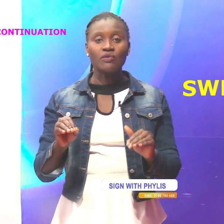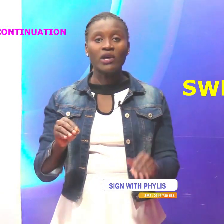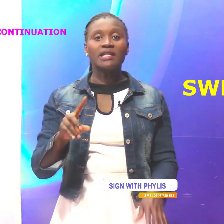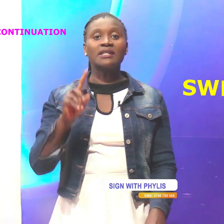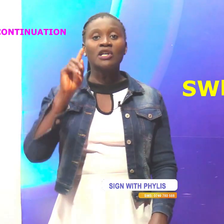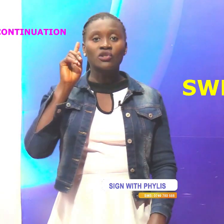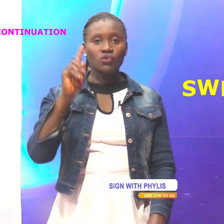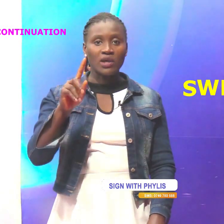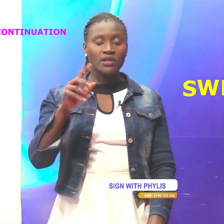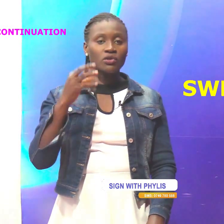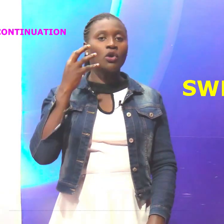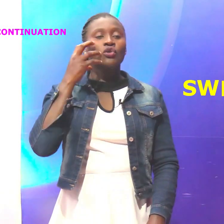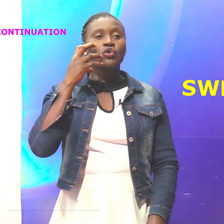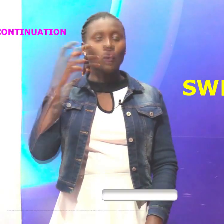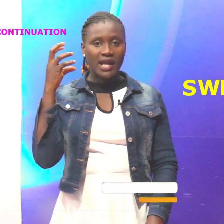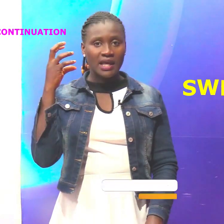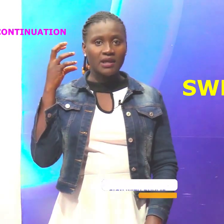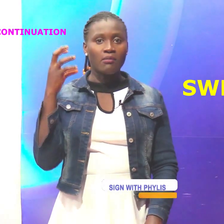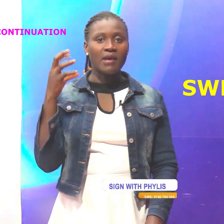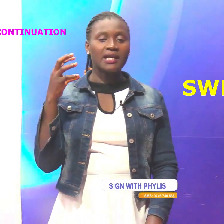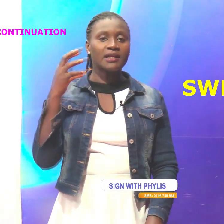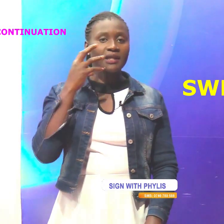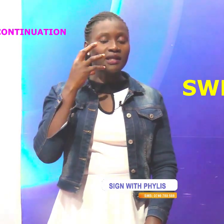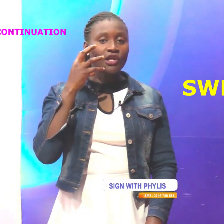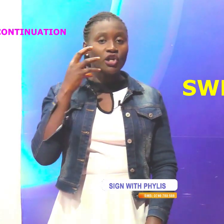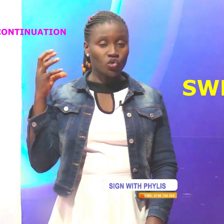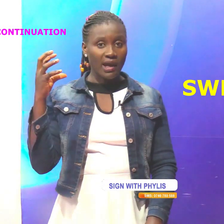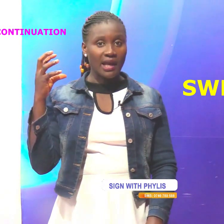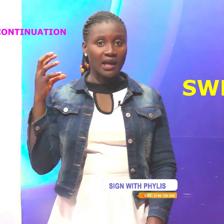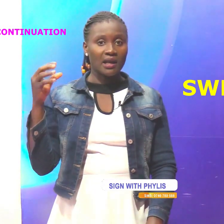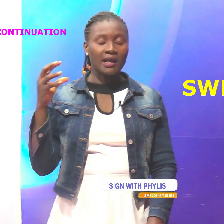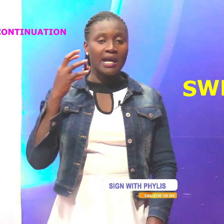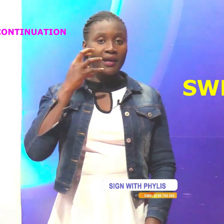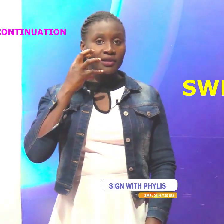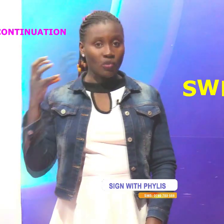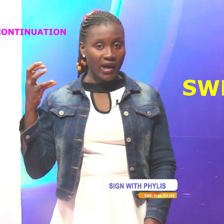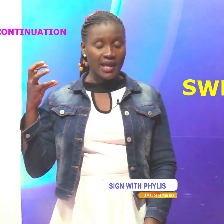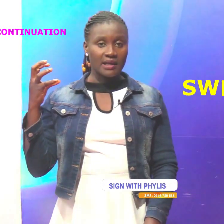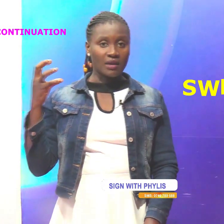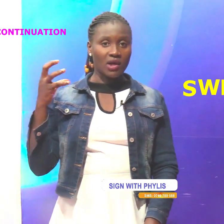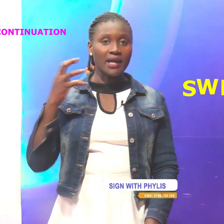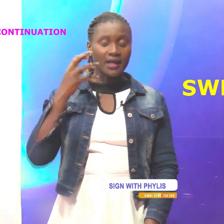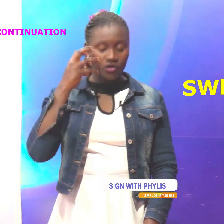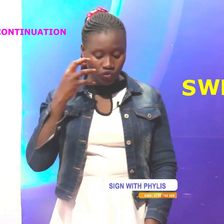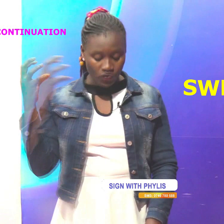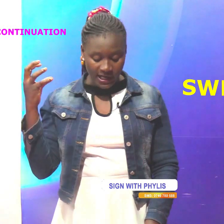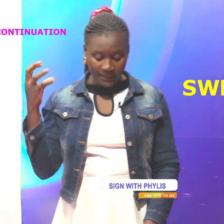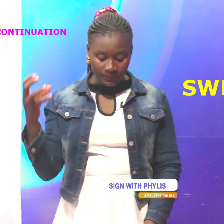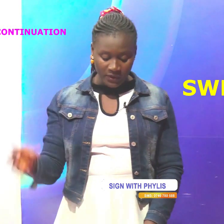is swelling. So swell, but it is swell. Swell. Okay, swell. And